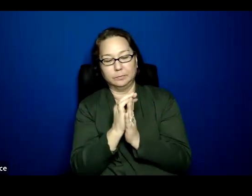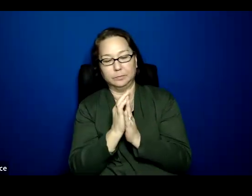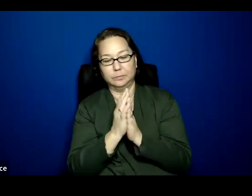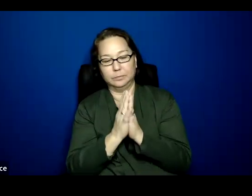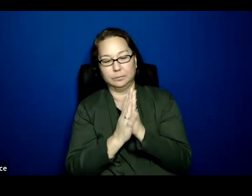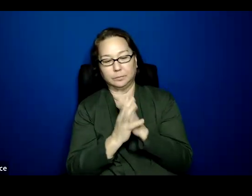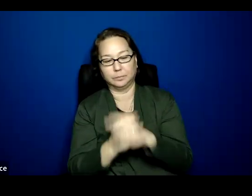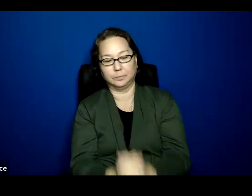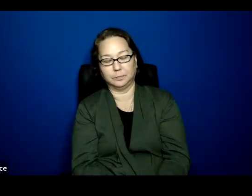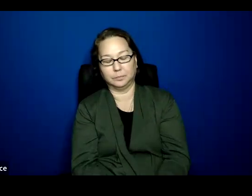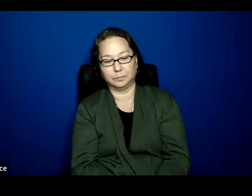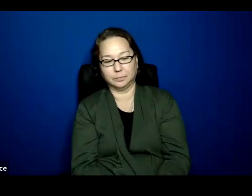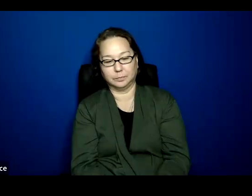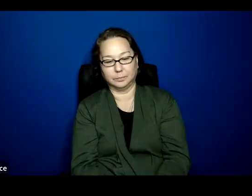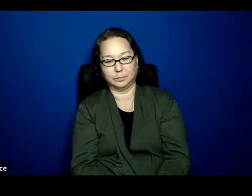lot of